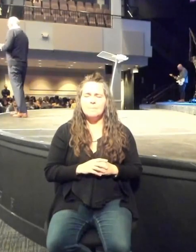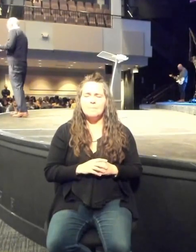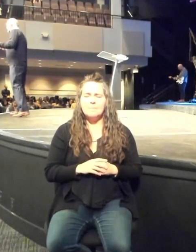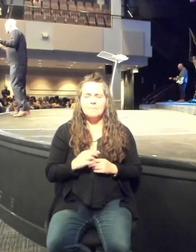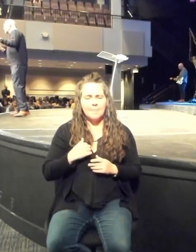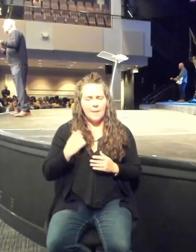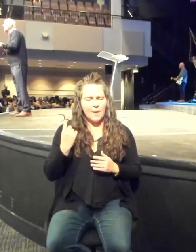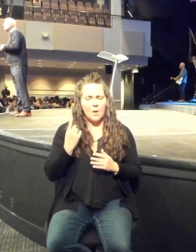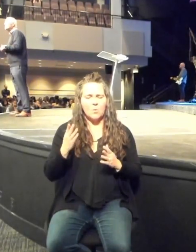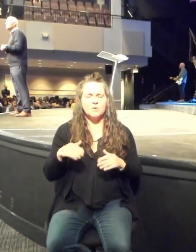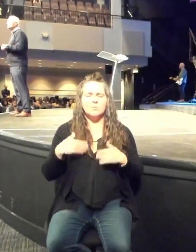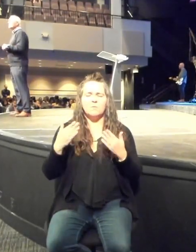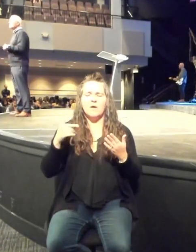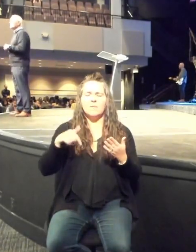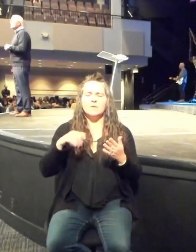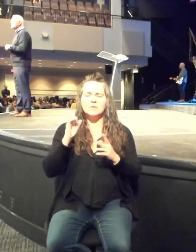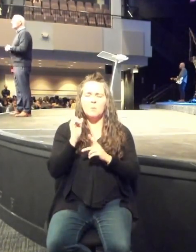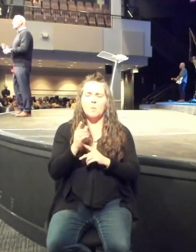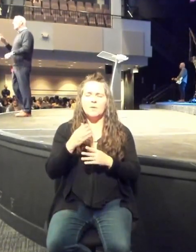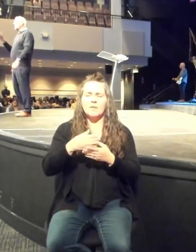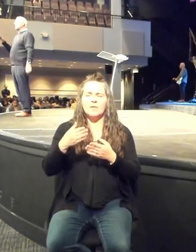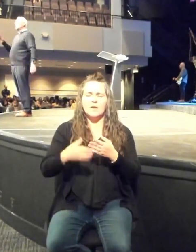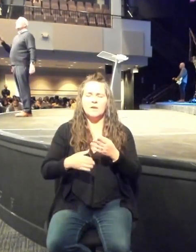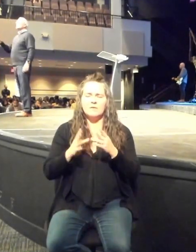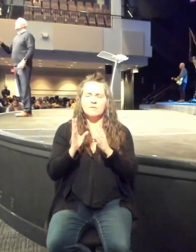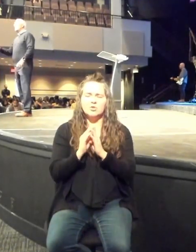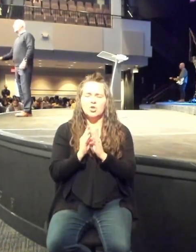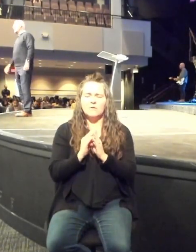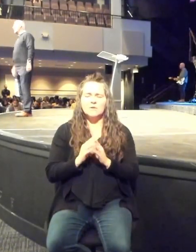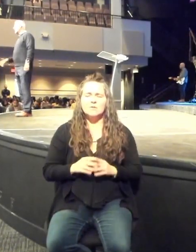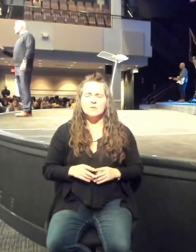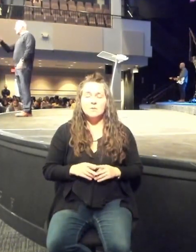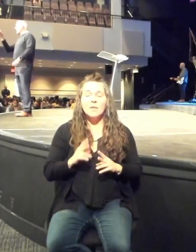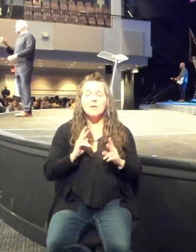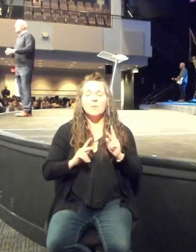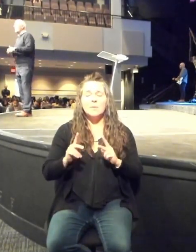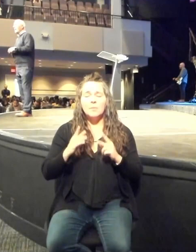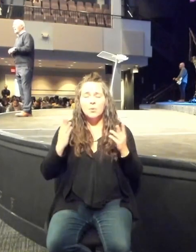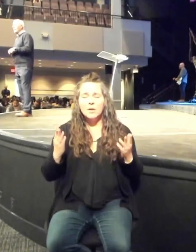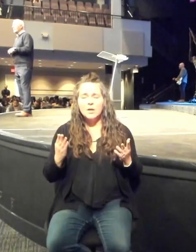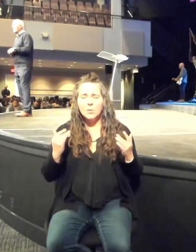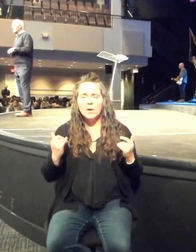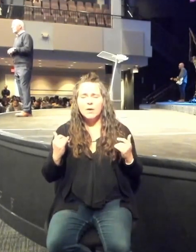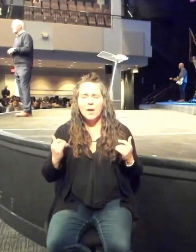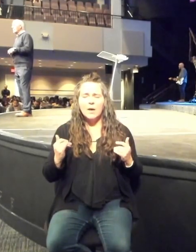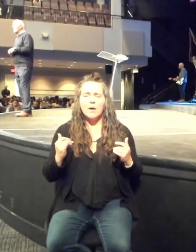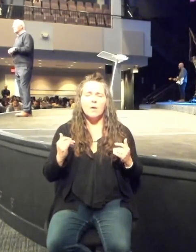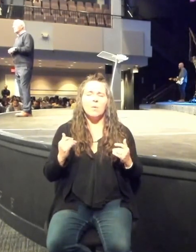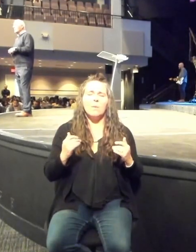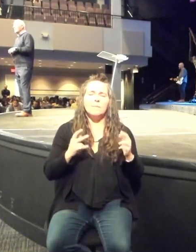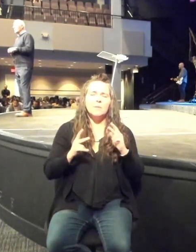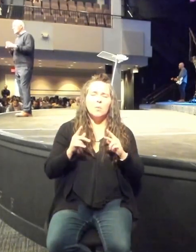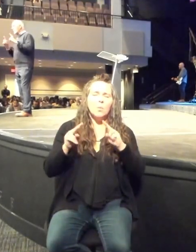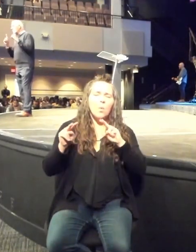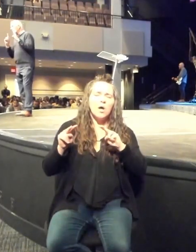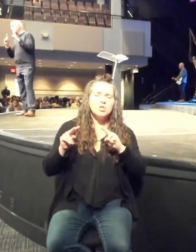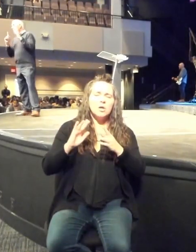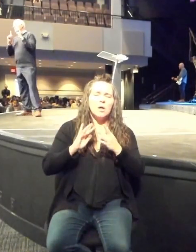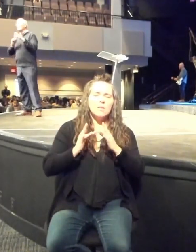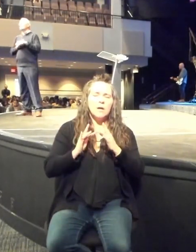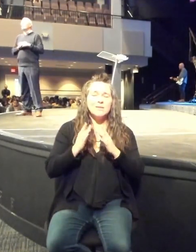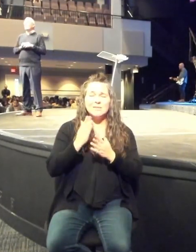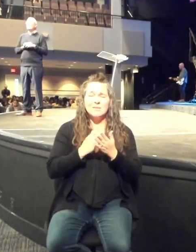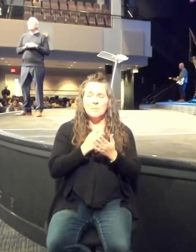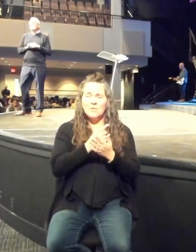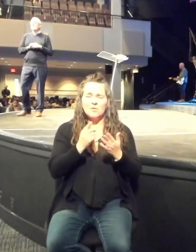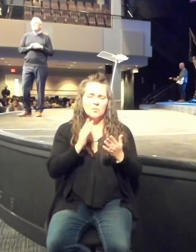without providing this moment. There are people in this room right now and those that are watching online. Some of you, you've never